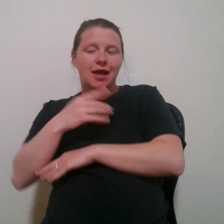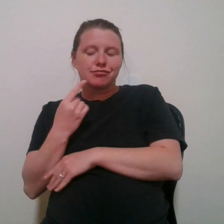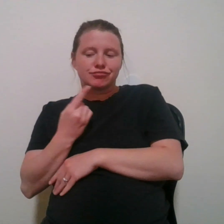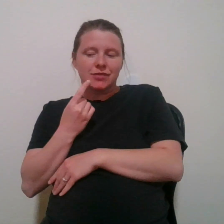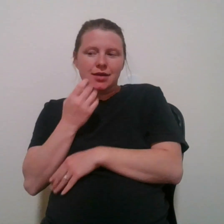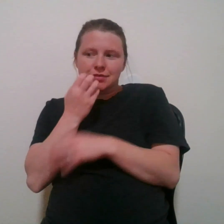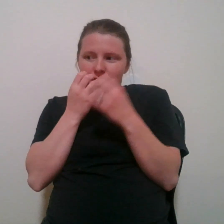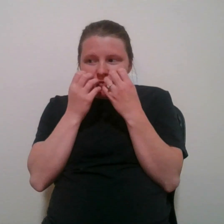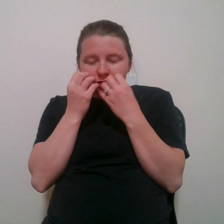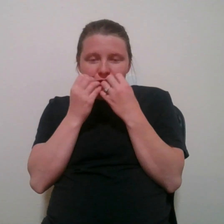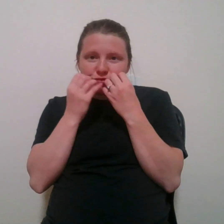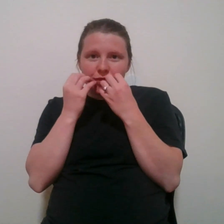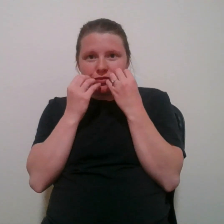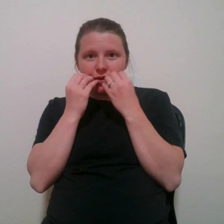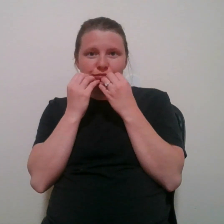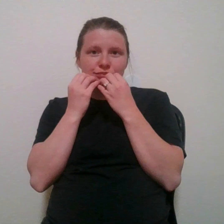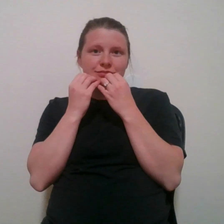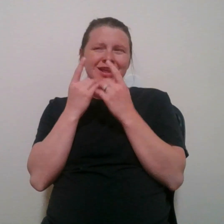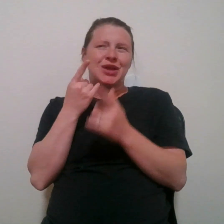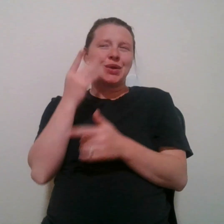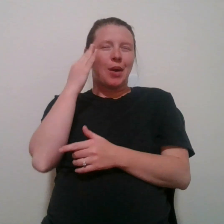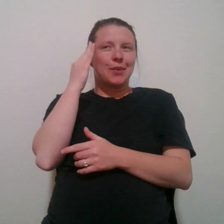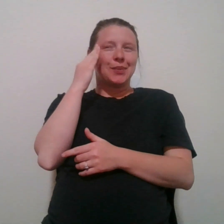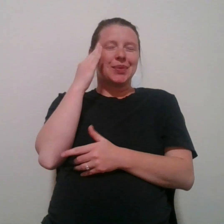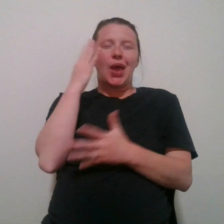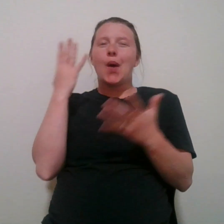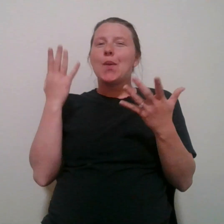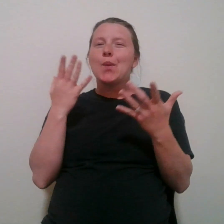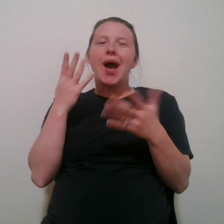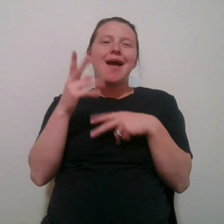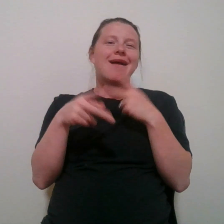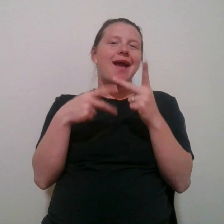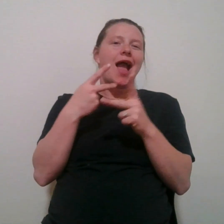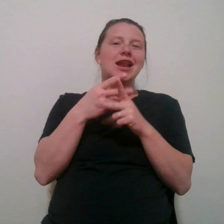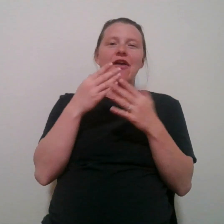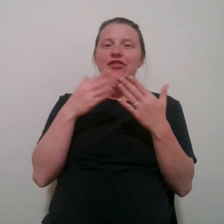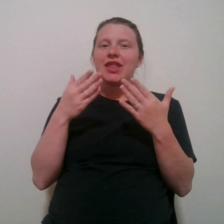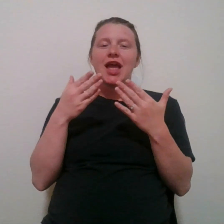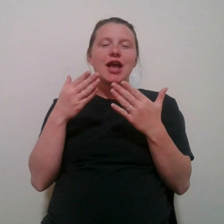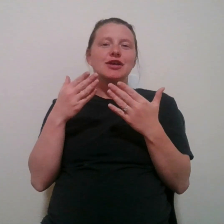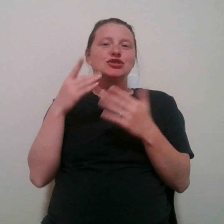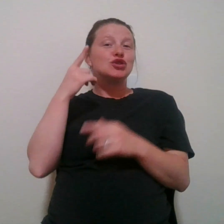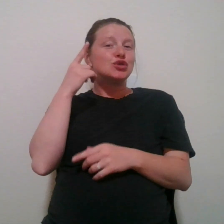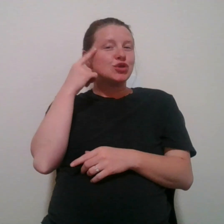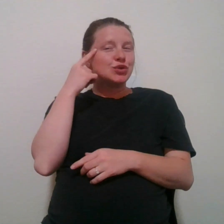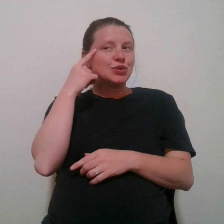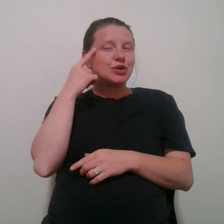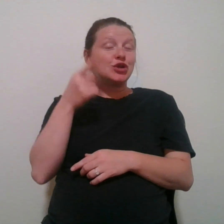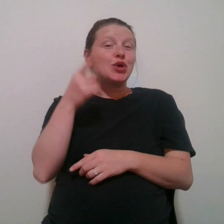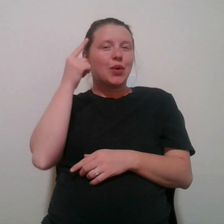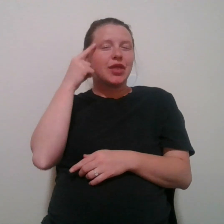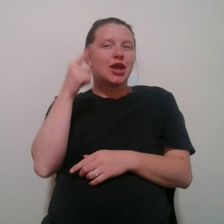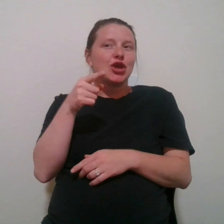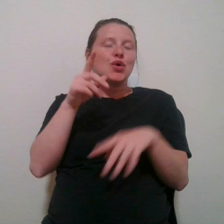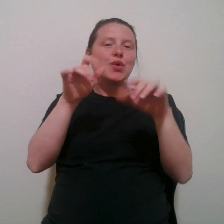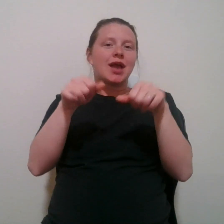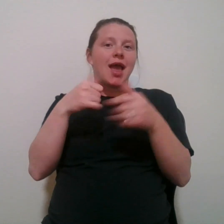fingernails. What kind of things do you think you could do then to